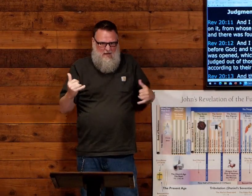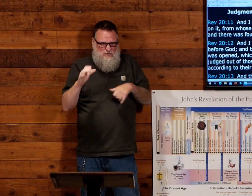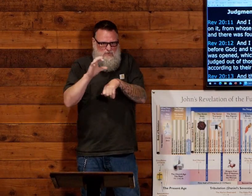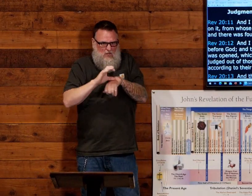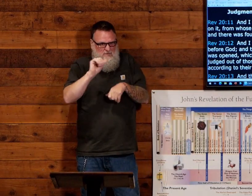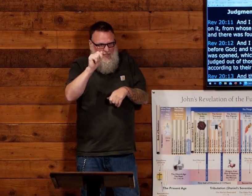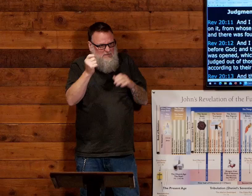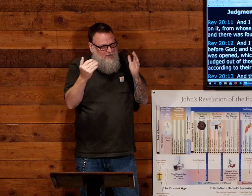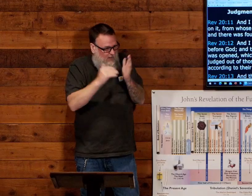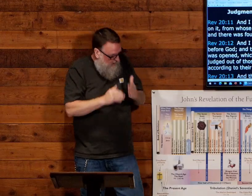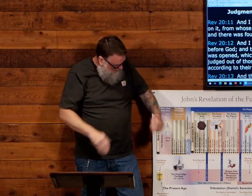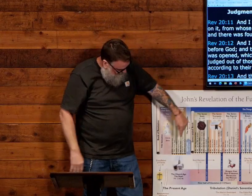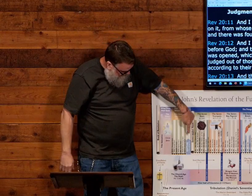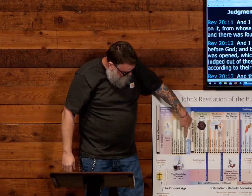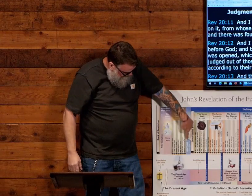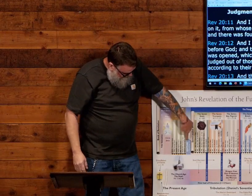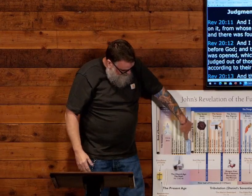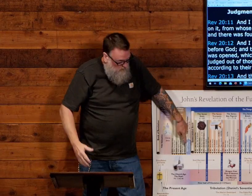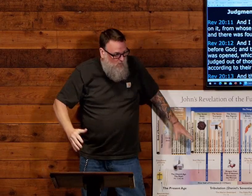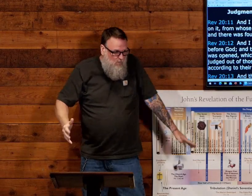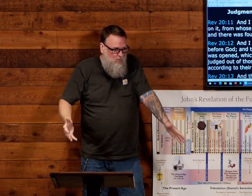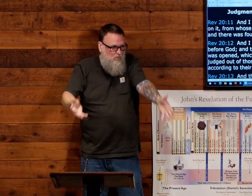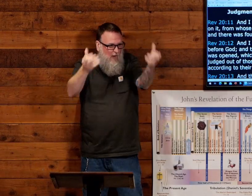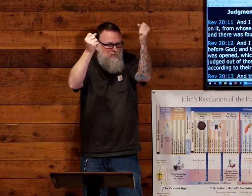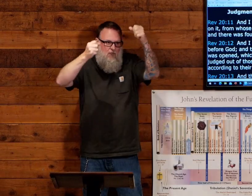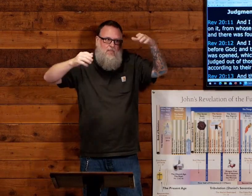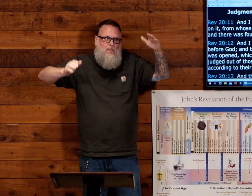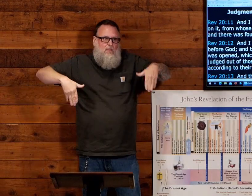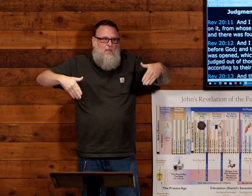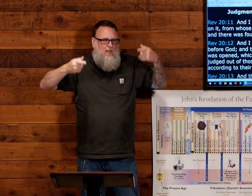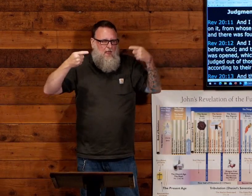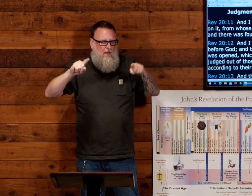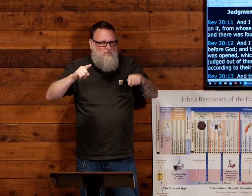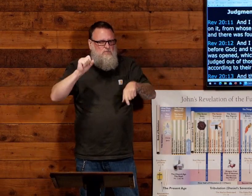You and I are right now in the church age back here. The rapture occurs.